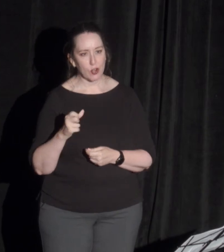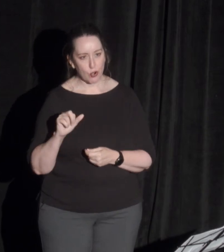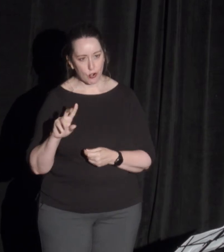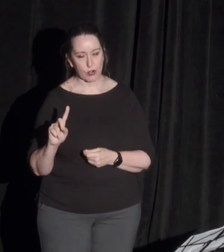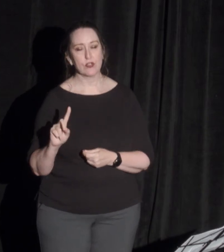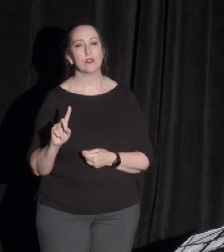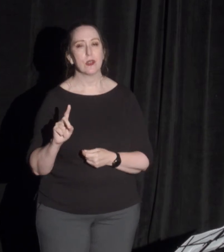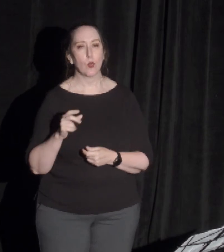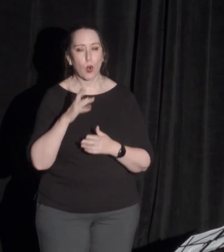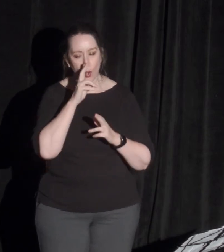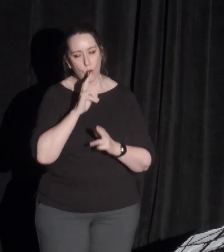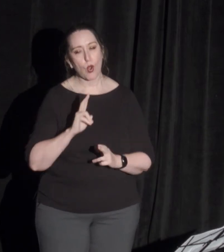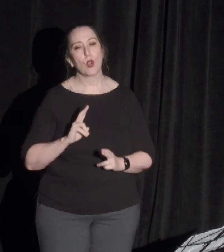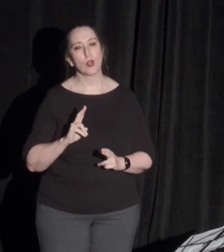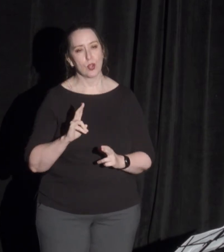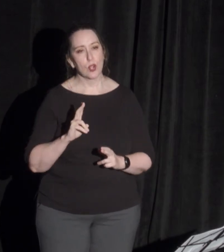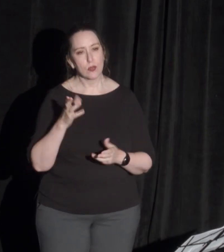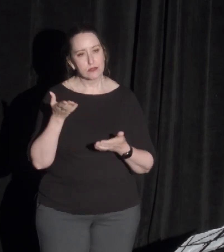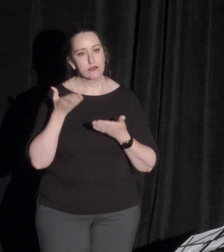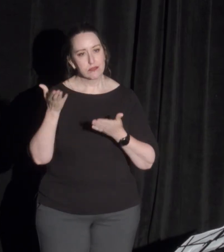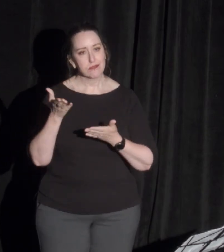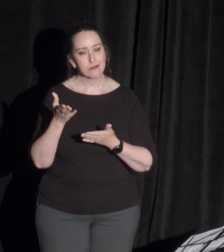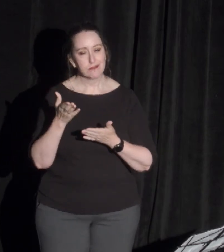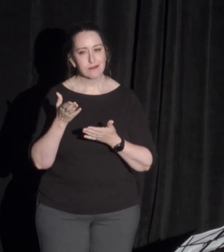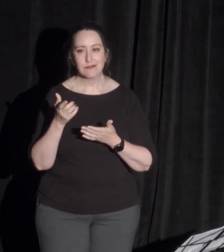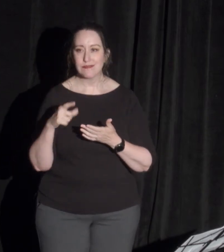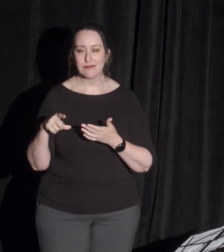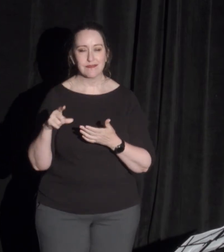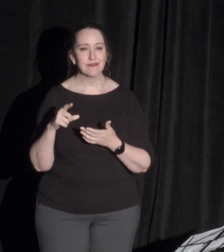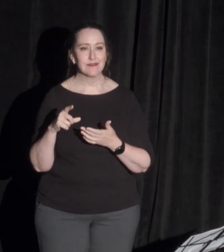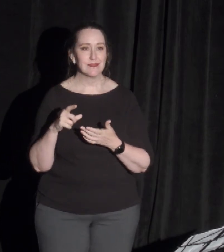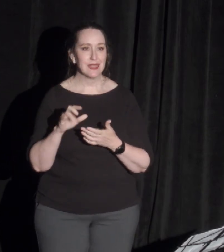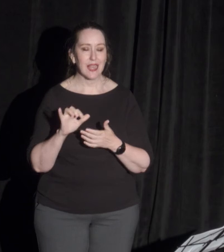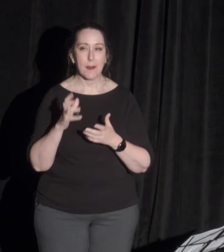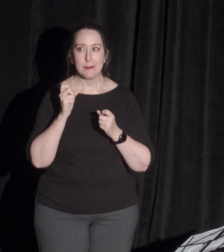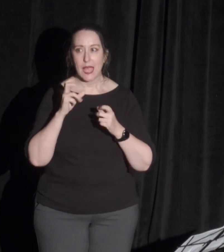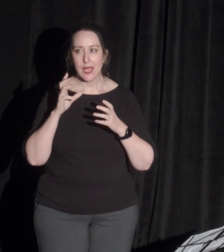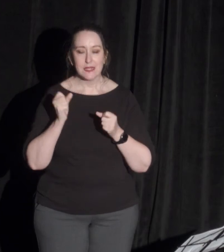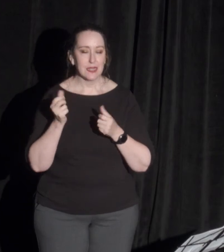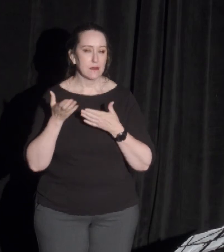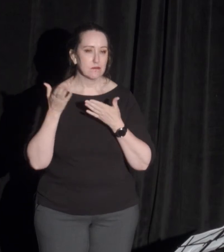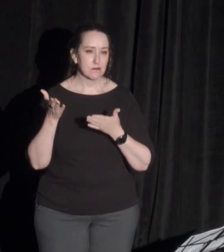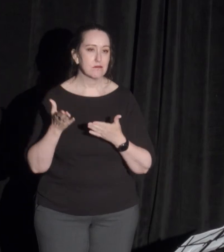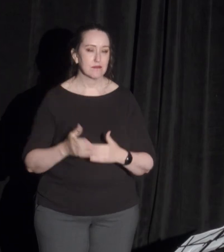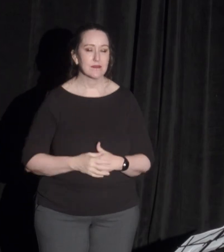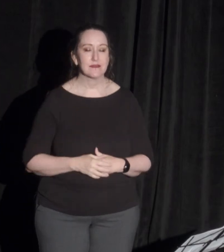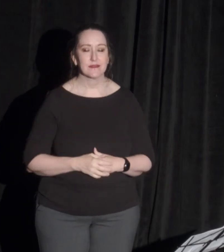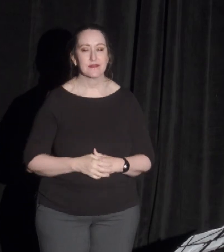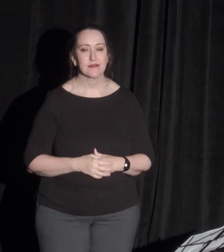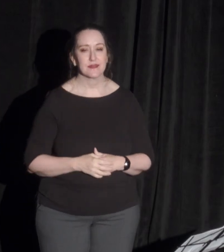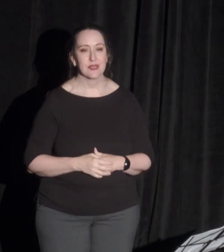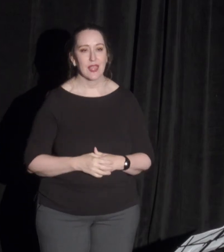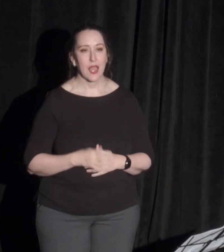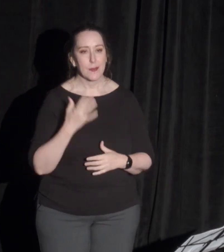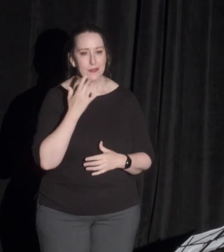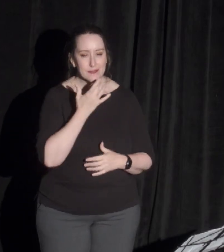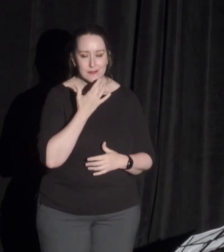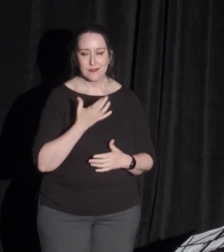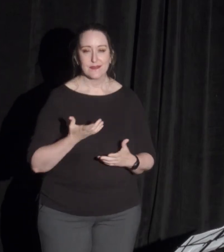be nominated alongside such amazing nominees. I'm lucky to have worked on some